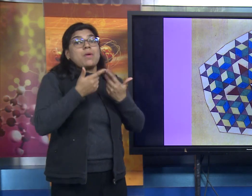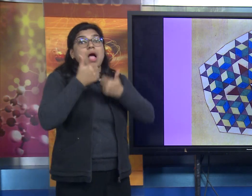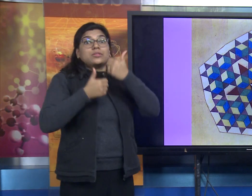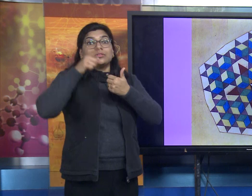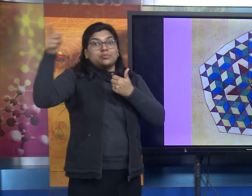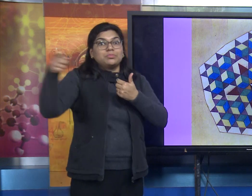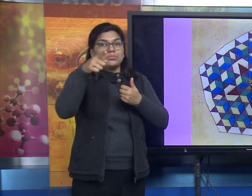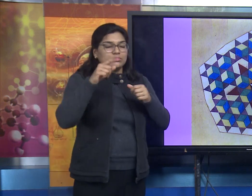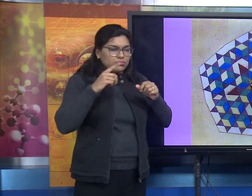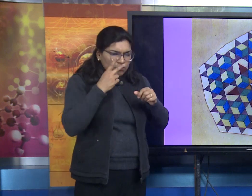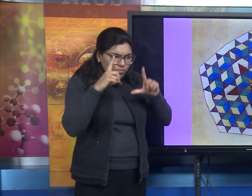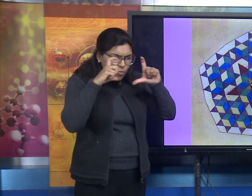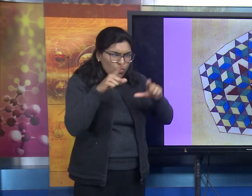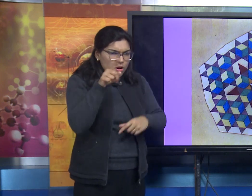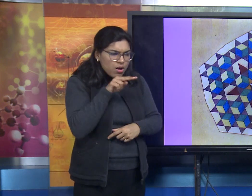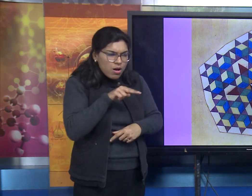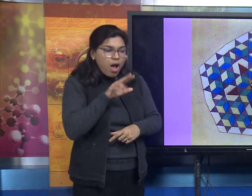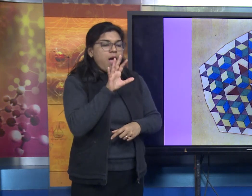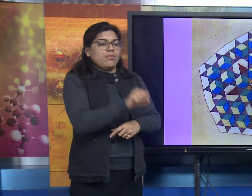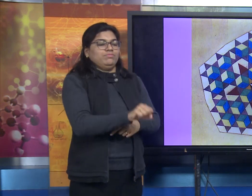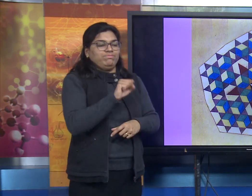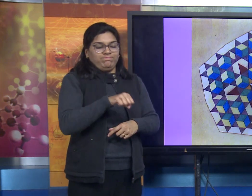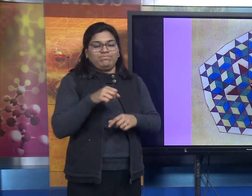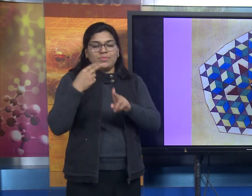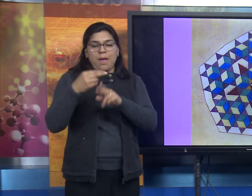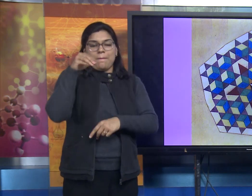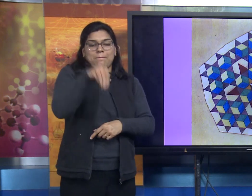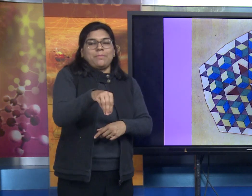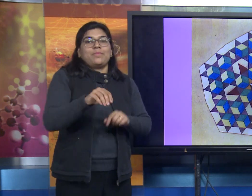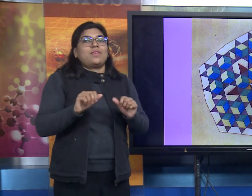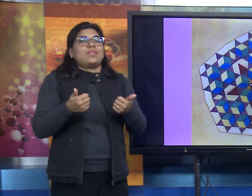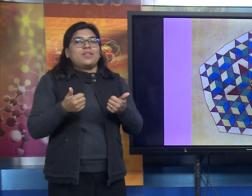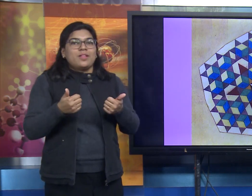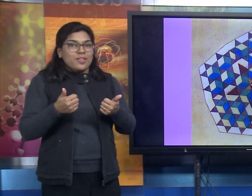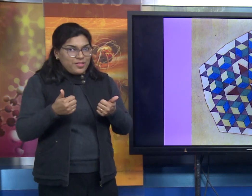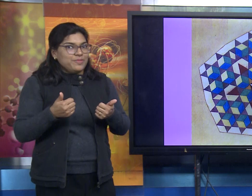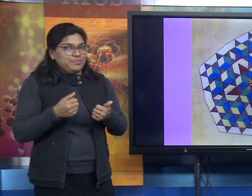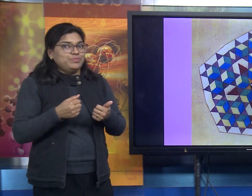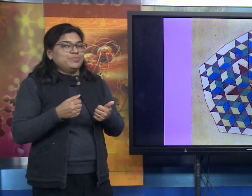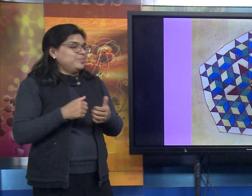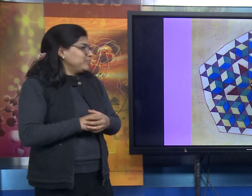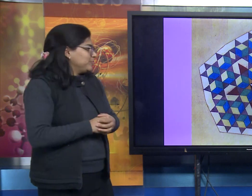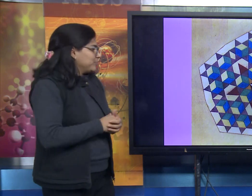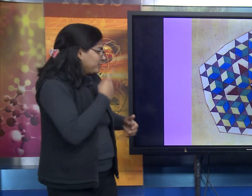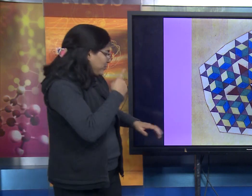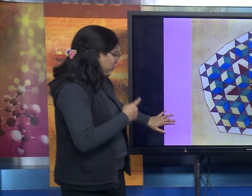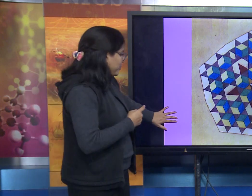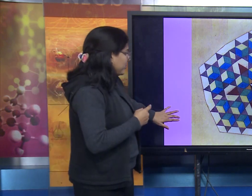answer. Because in exam, you may be shown any image and you can write the name of the